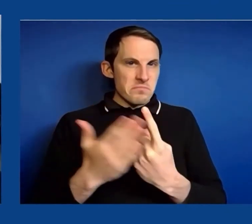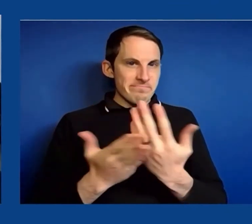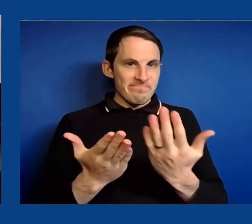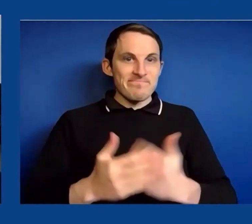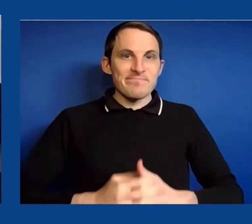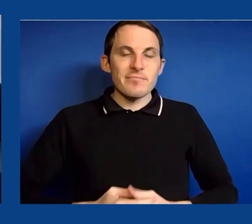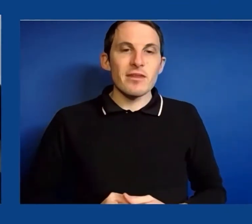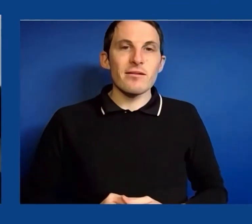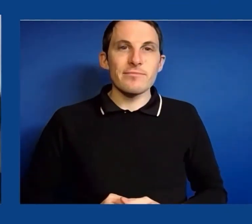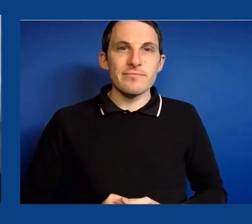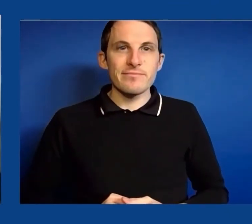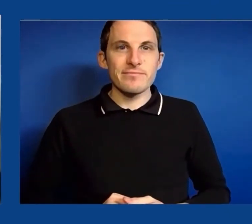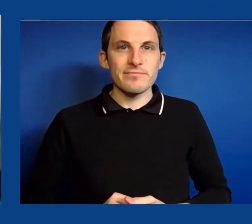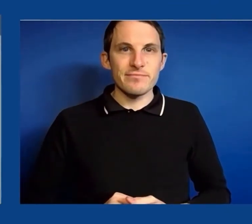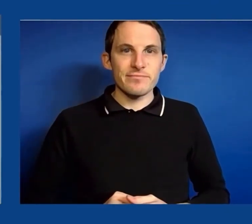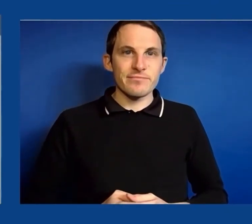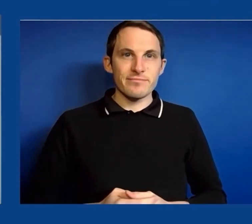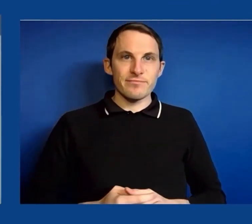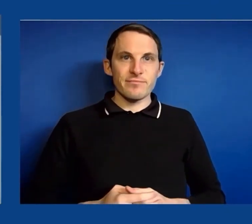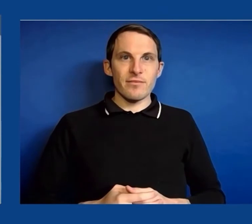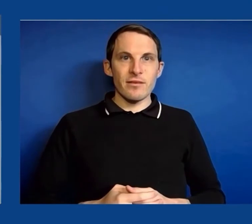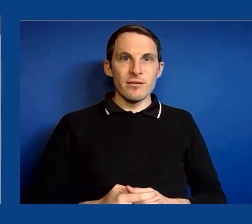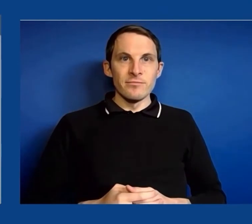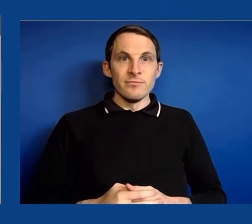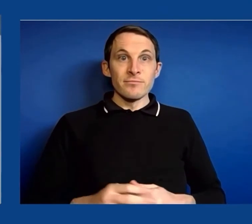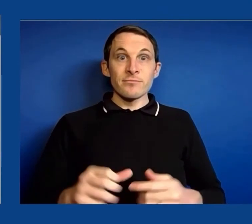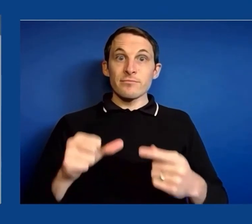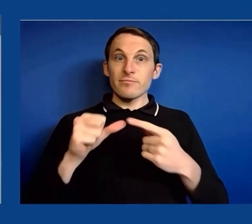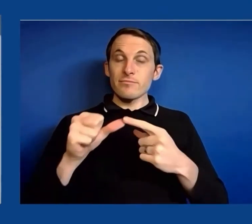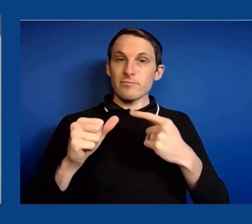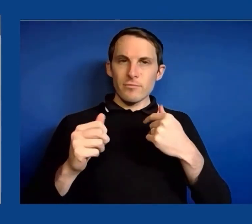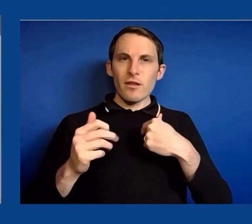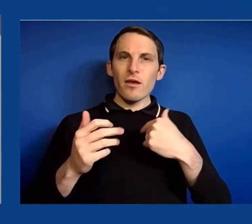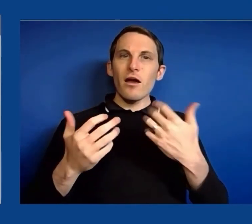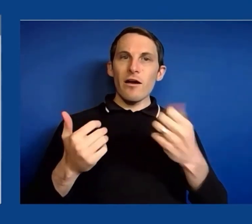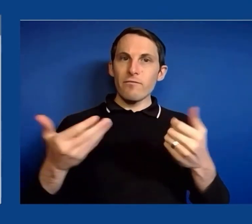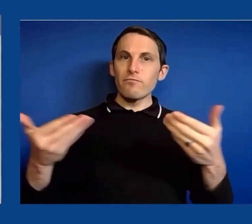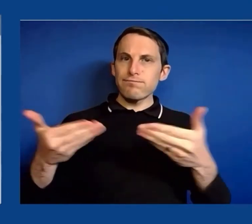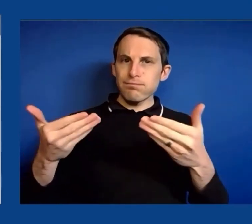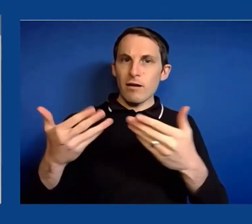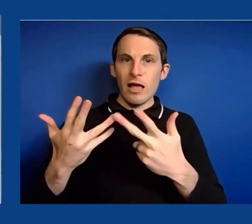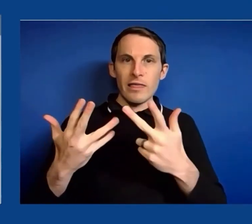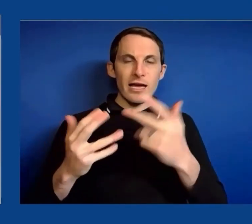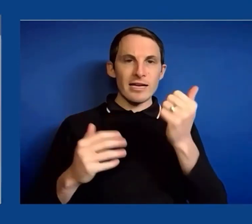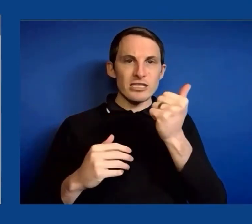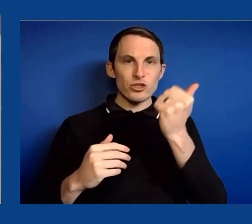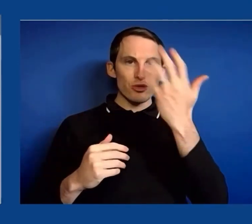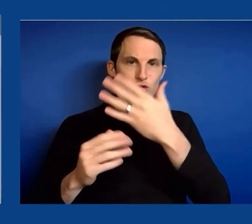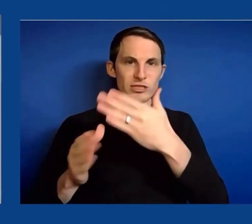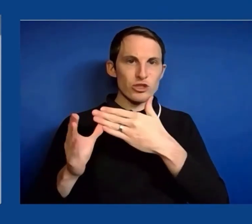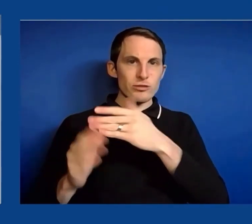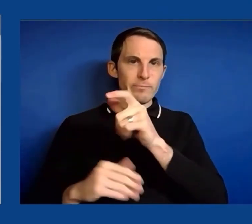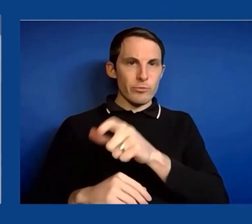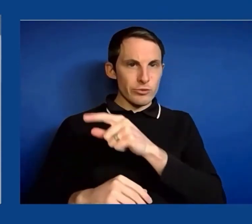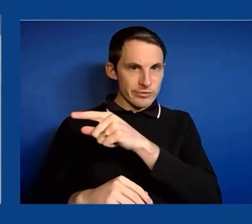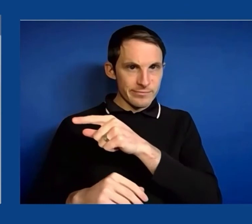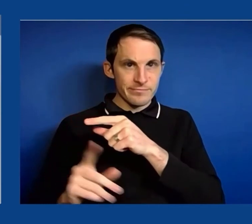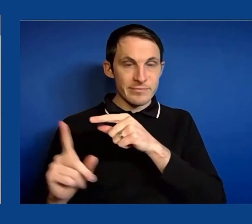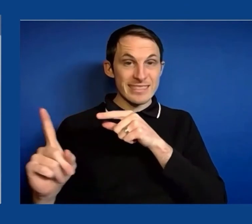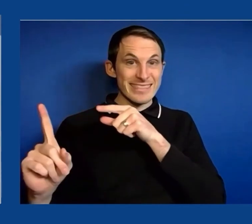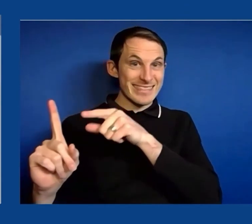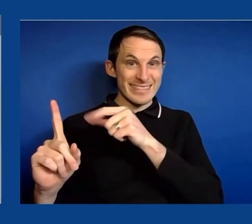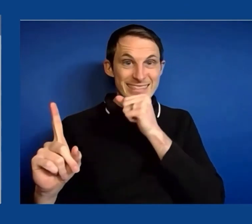So when I was looking at that, I had spoken to another Indigenous person who said,